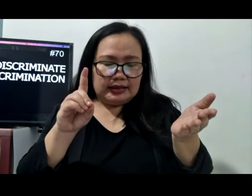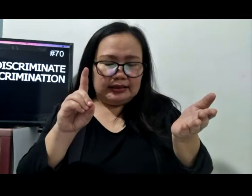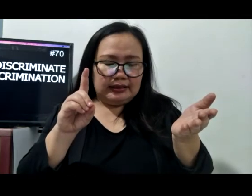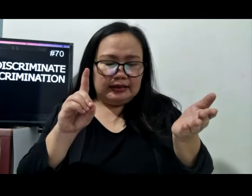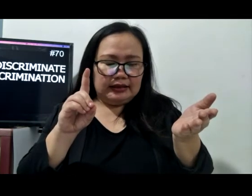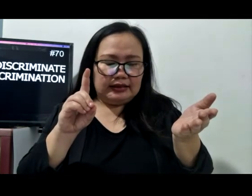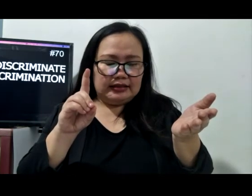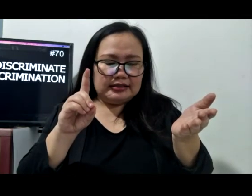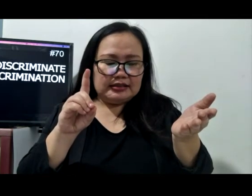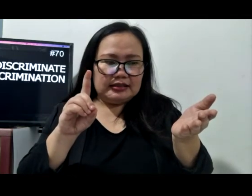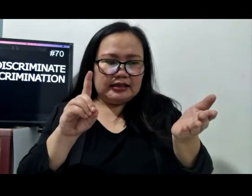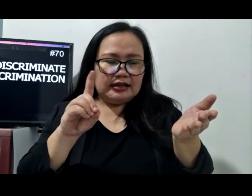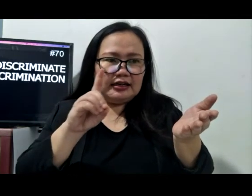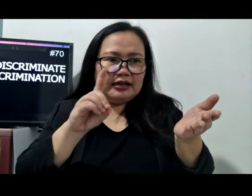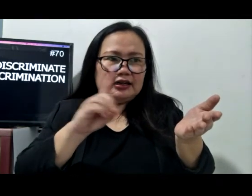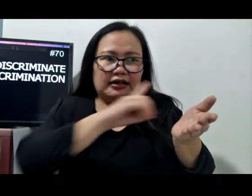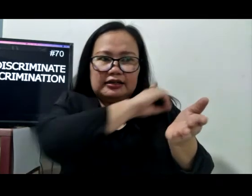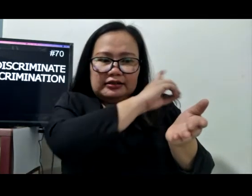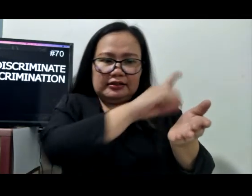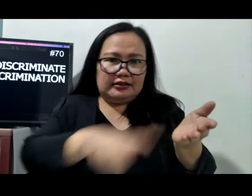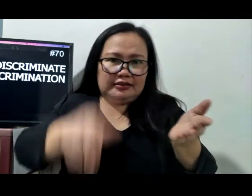sign like this.